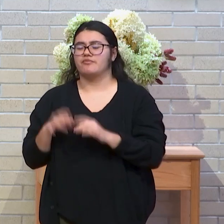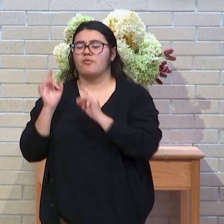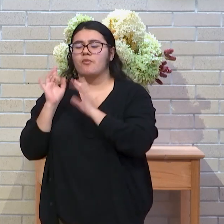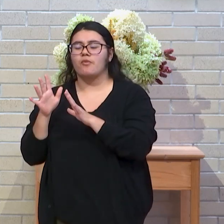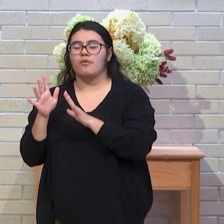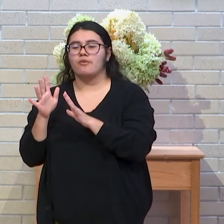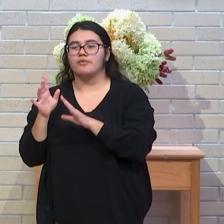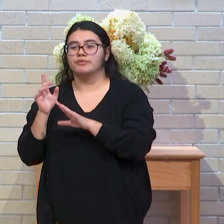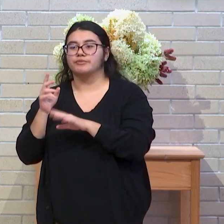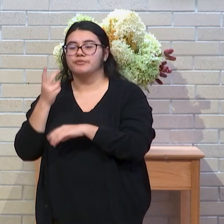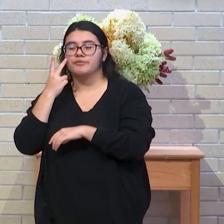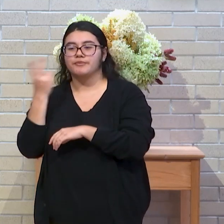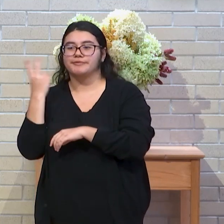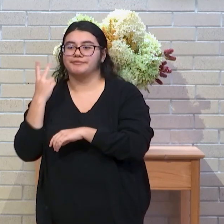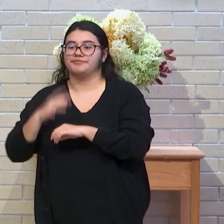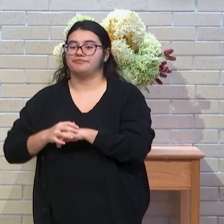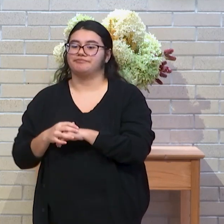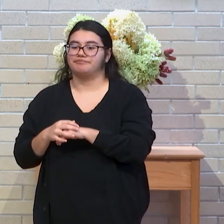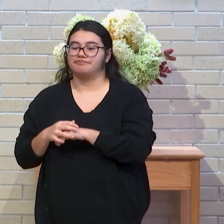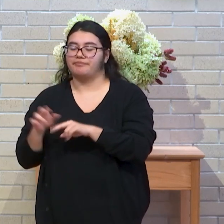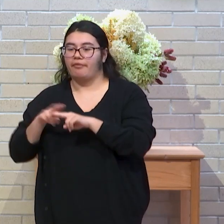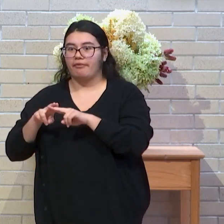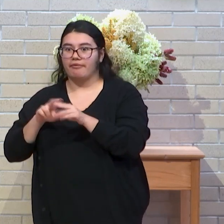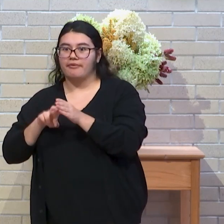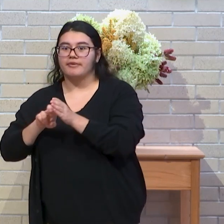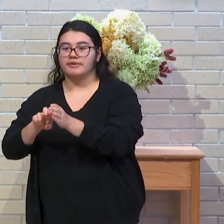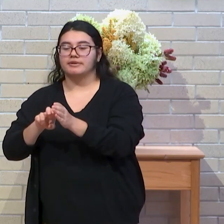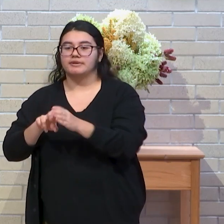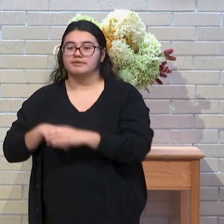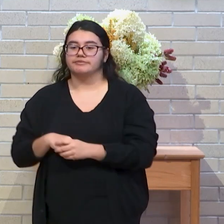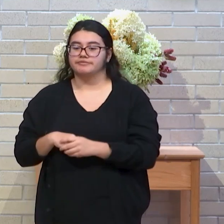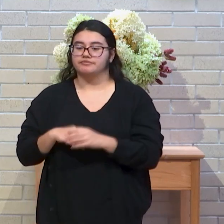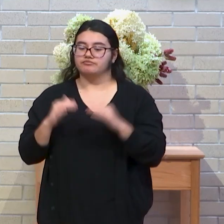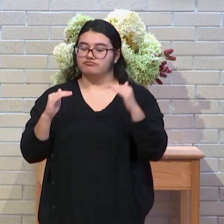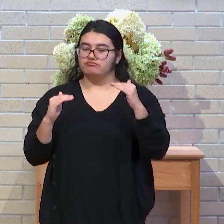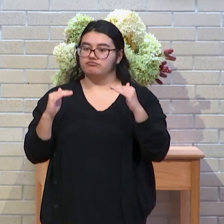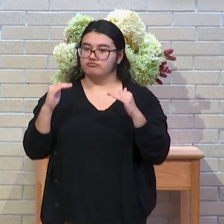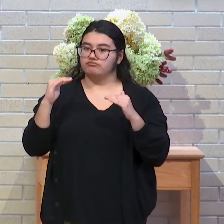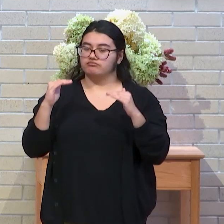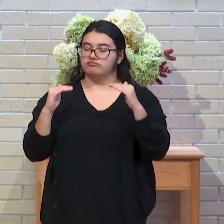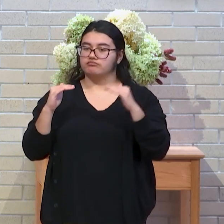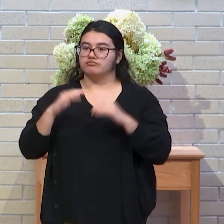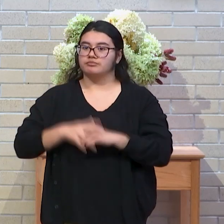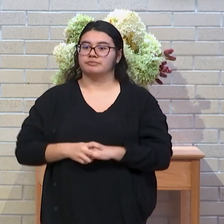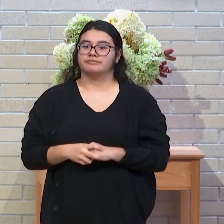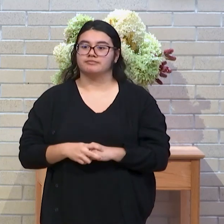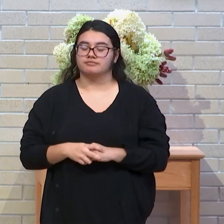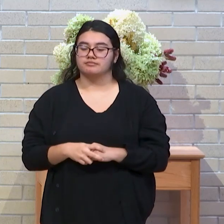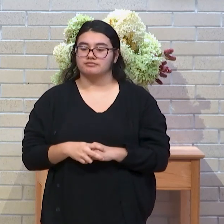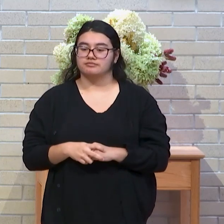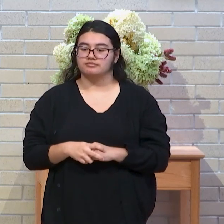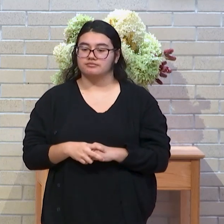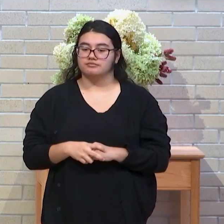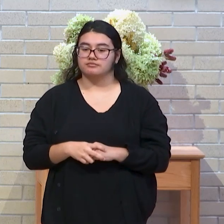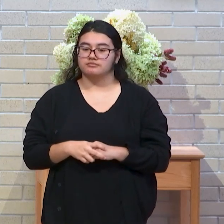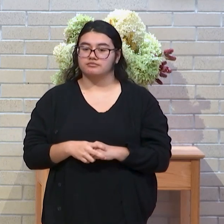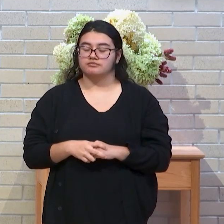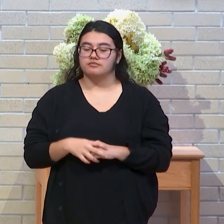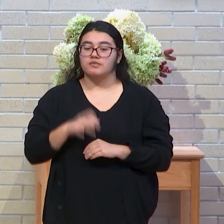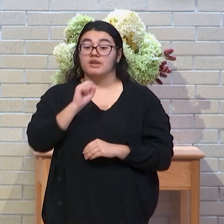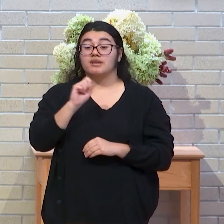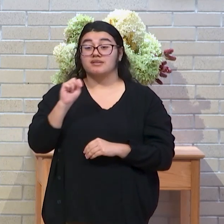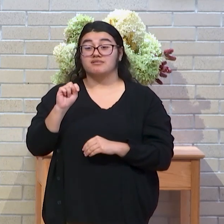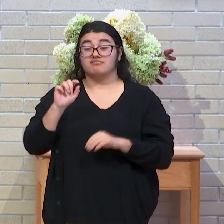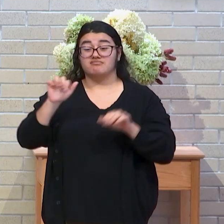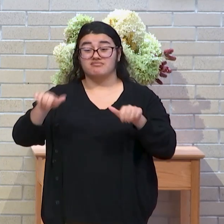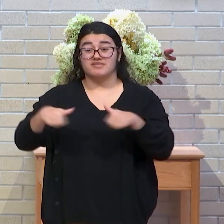anything. People in my unit talked about initially wanting to go to Tanzania because they knew it would be hard. We do hard things to stretch ourselves because we want to